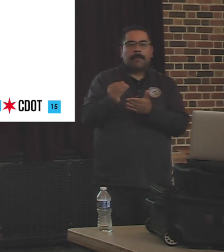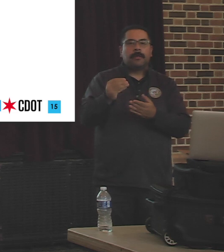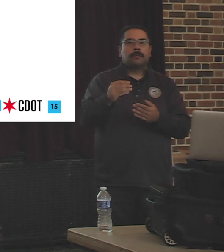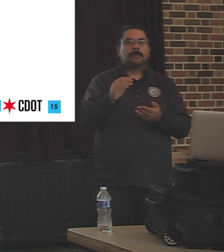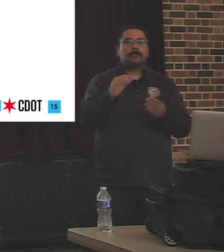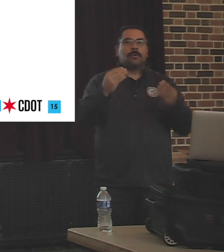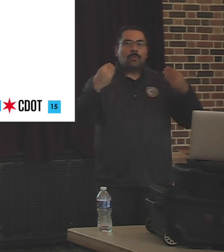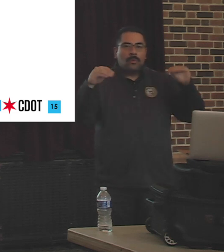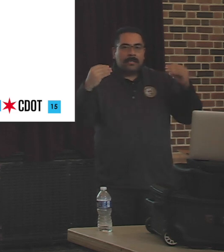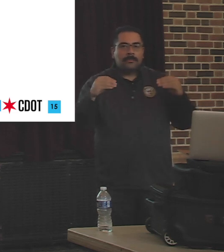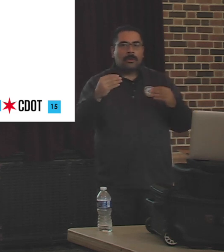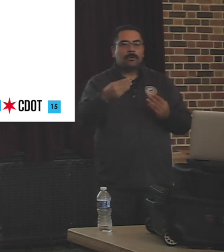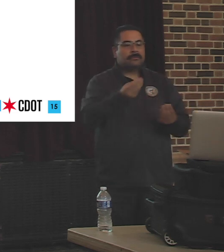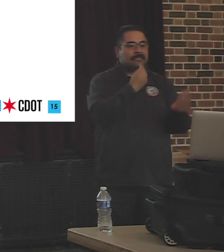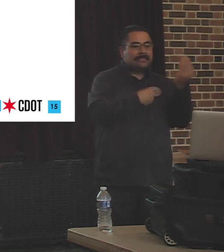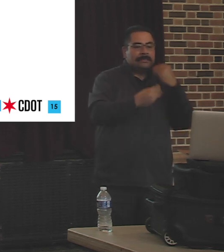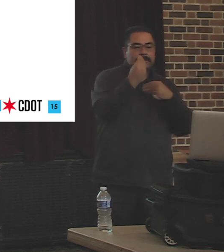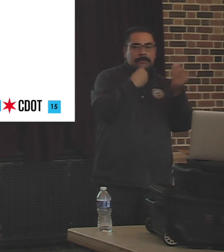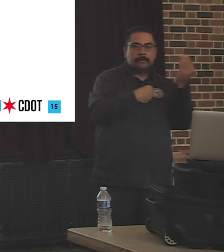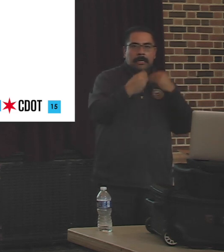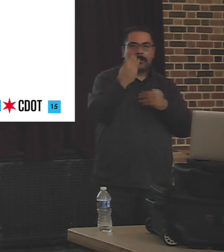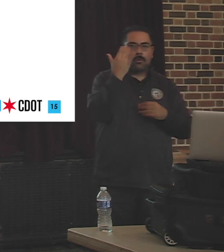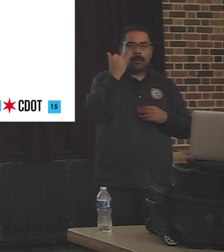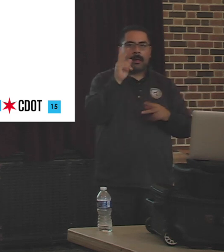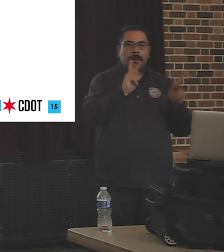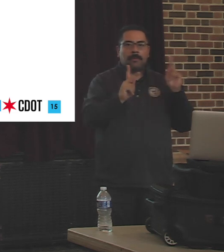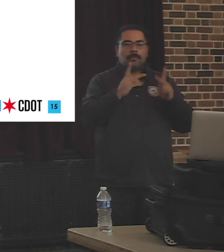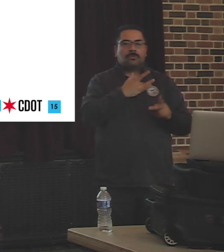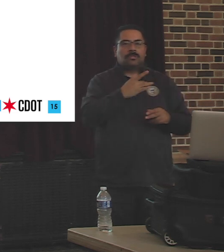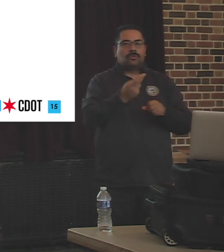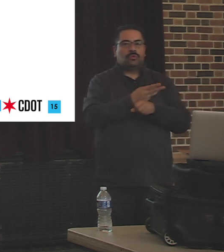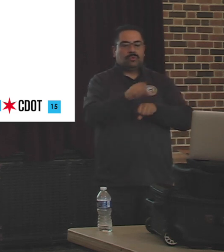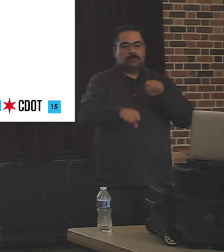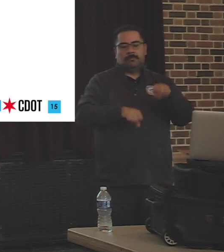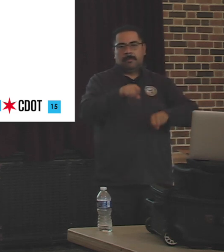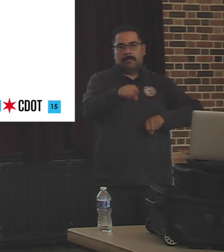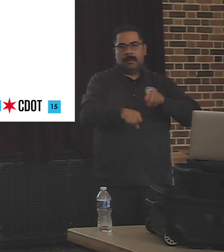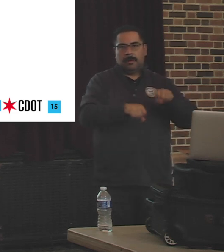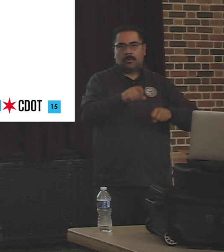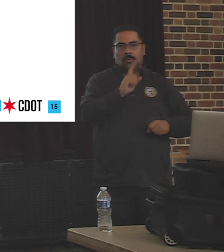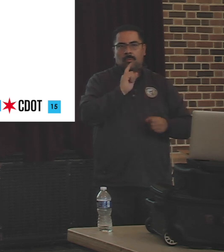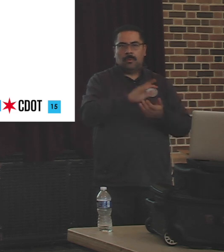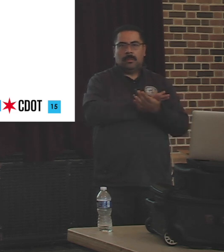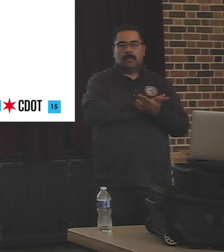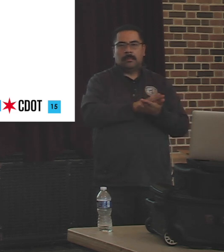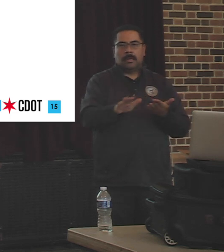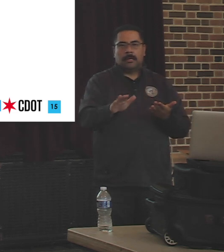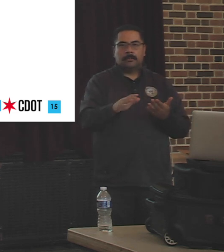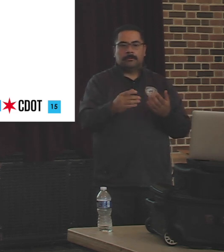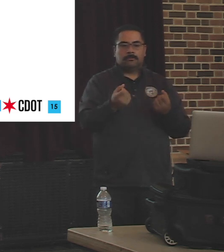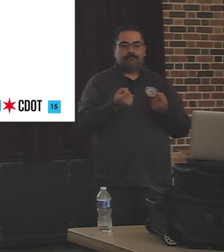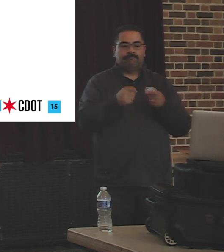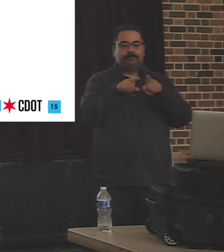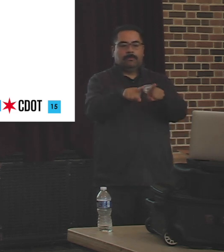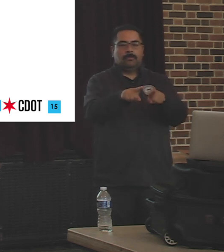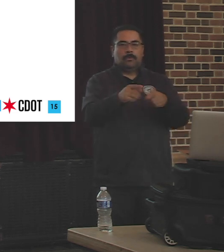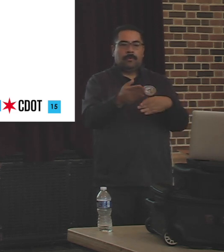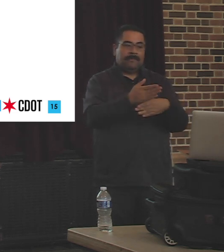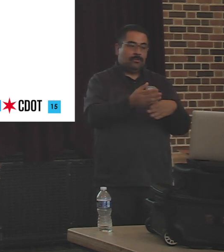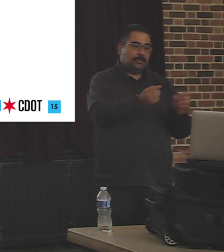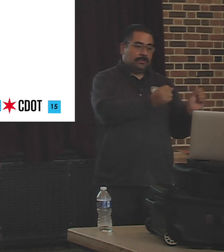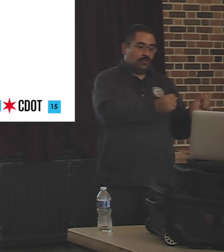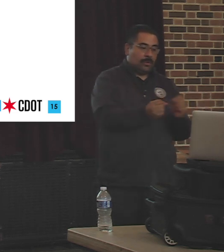really leading the way in why people are riding a bike. So there's a really nice alignment between the